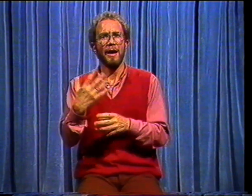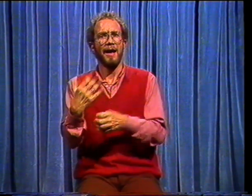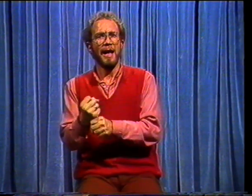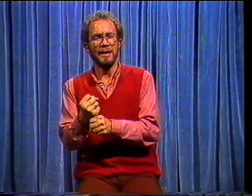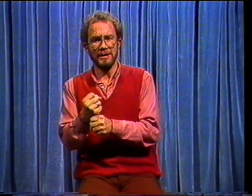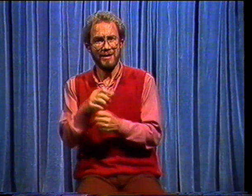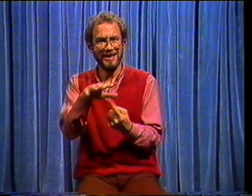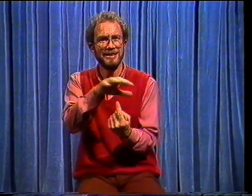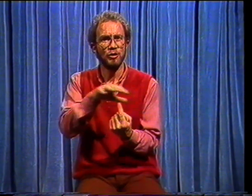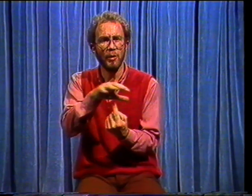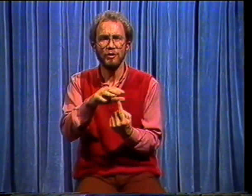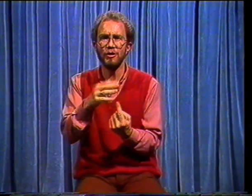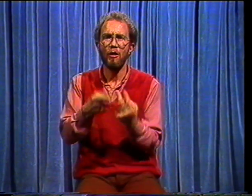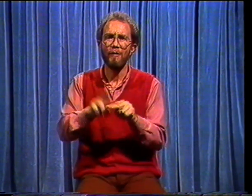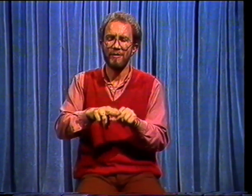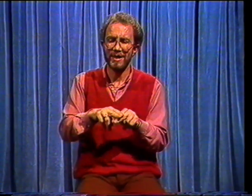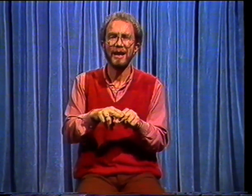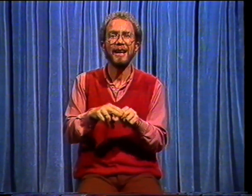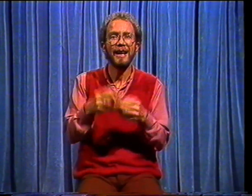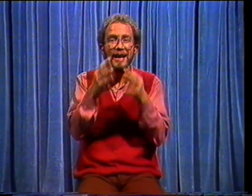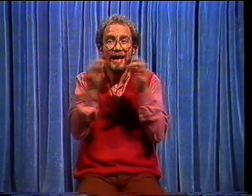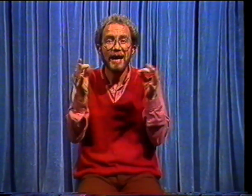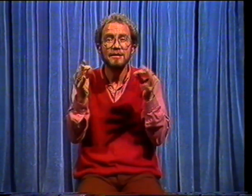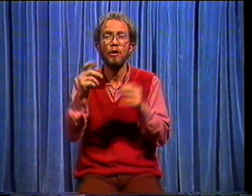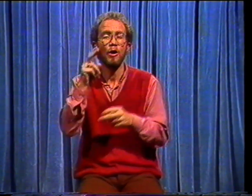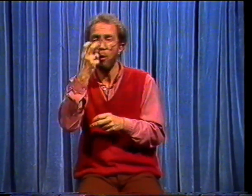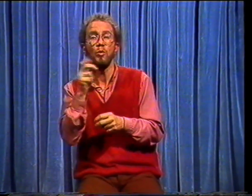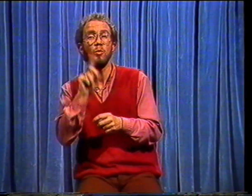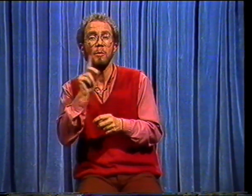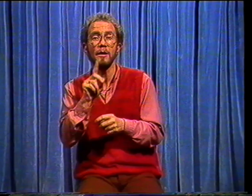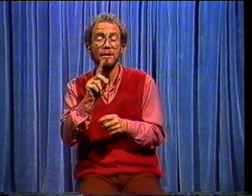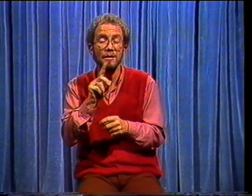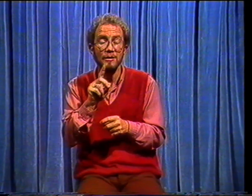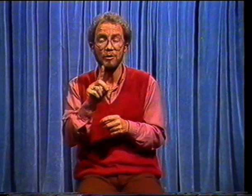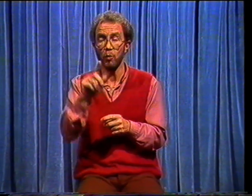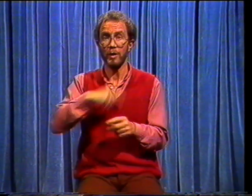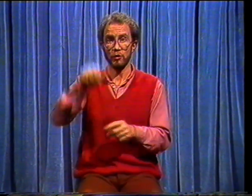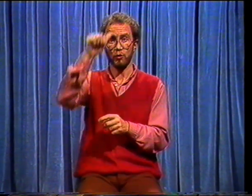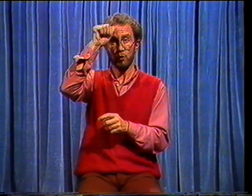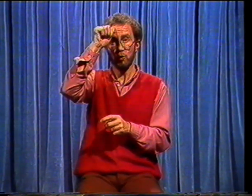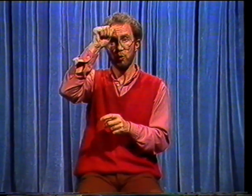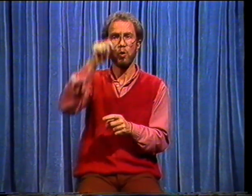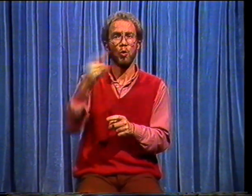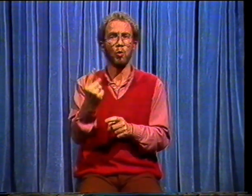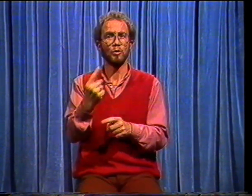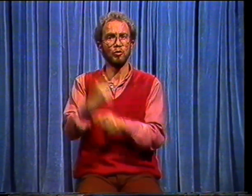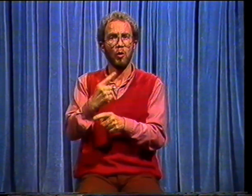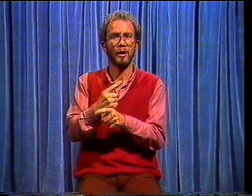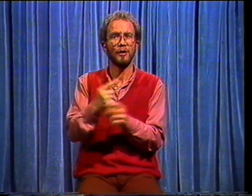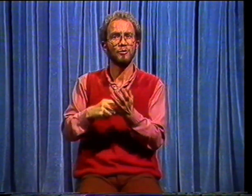When we had the situation of the cat and the old woman, we knew who was talking to whom